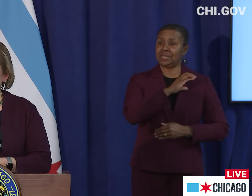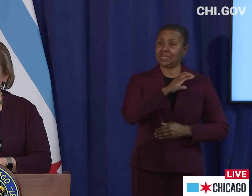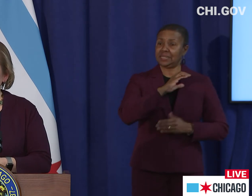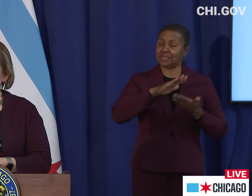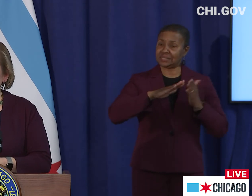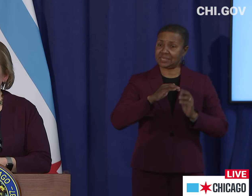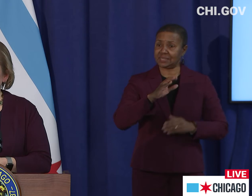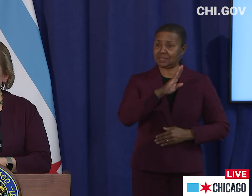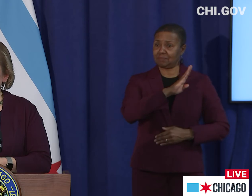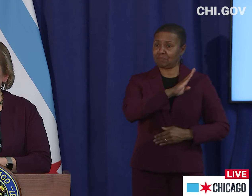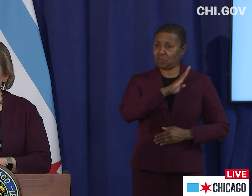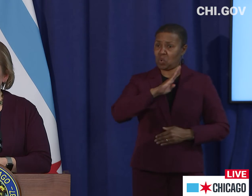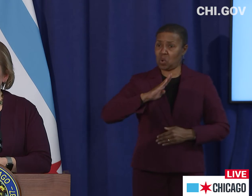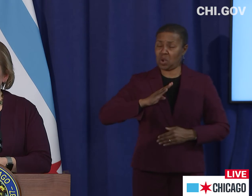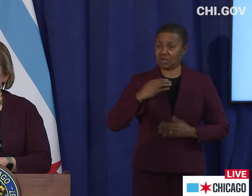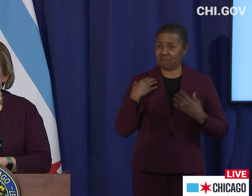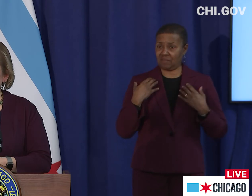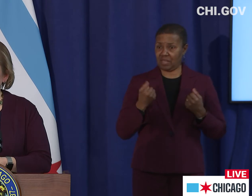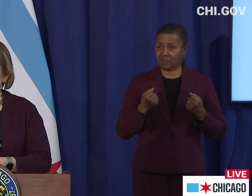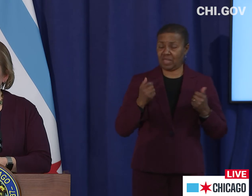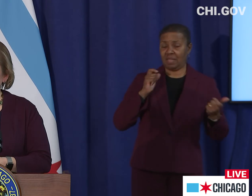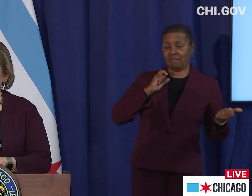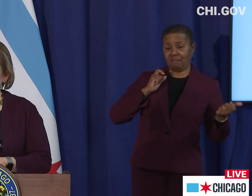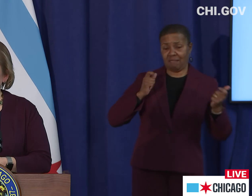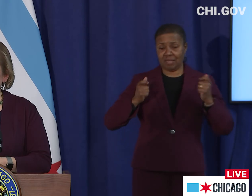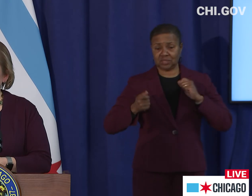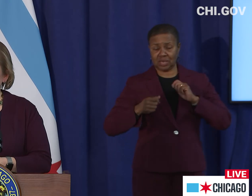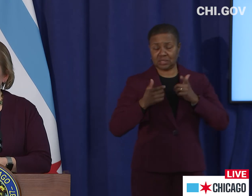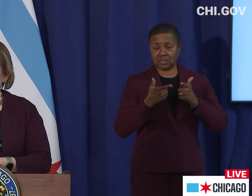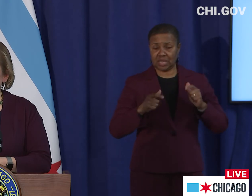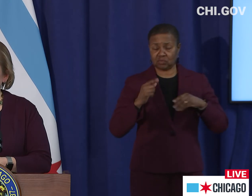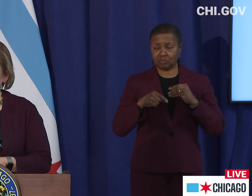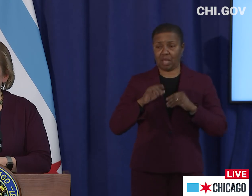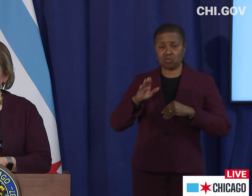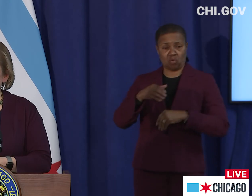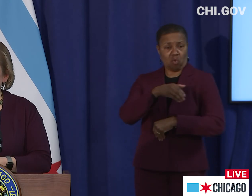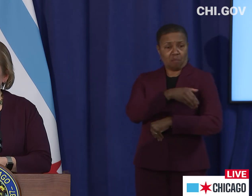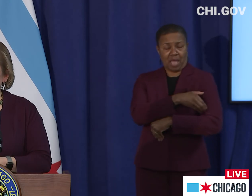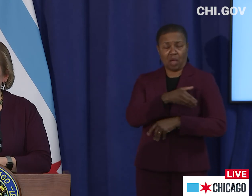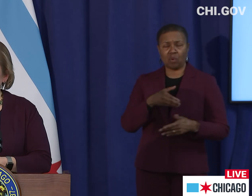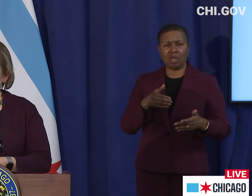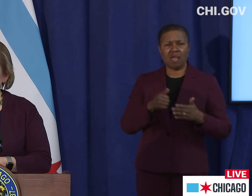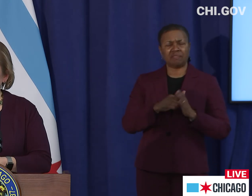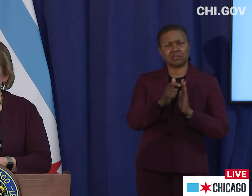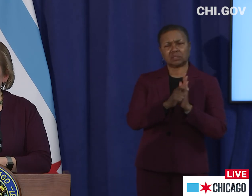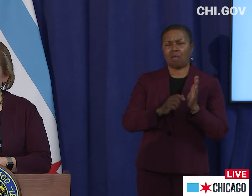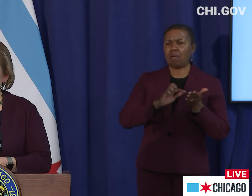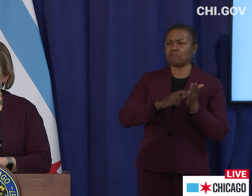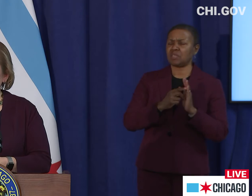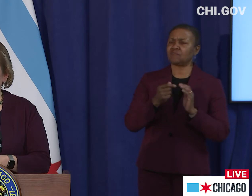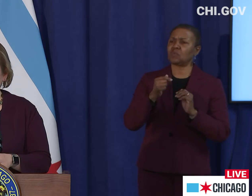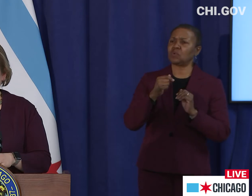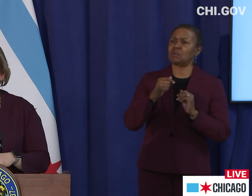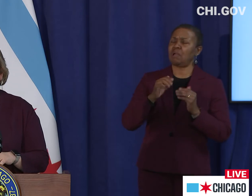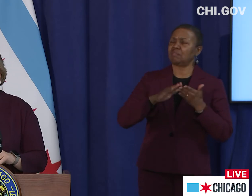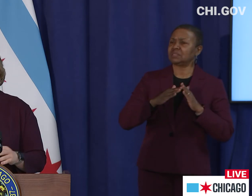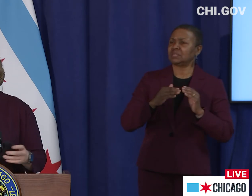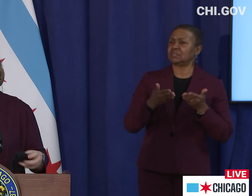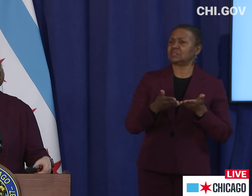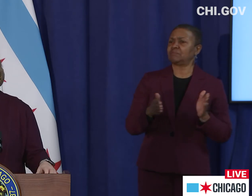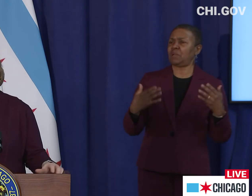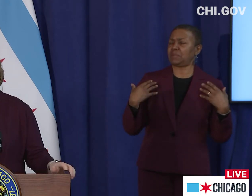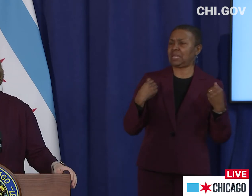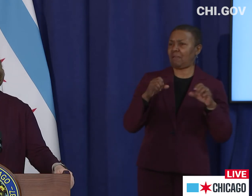some of the legal language around your powers as commissioner. What will this ordinance mean for the city's public health system, the